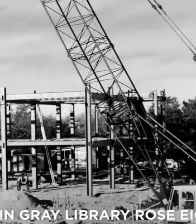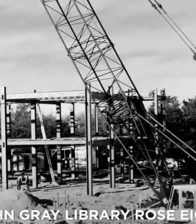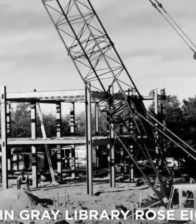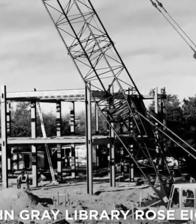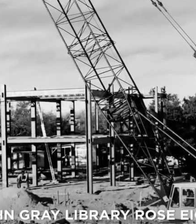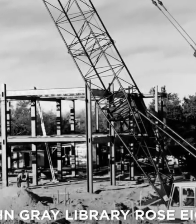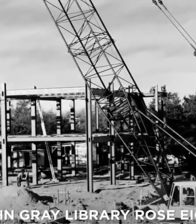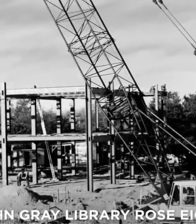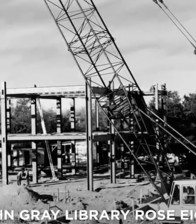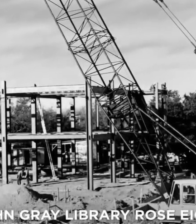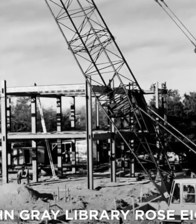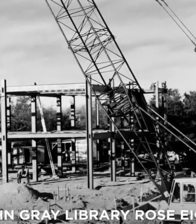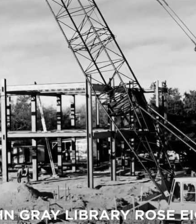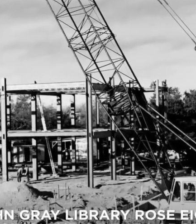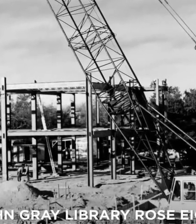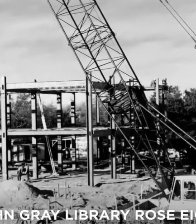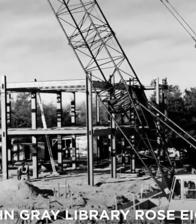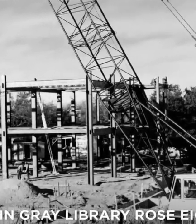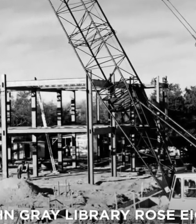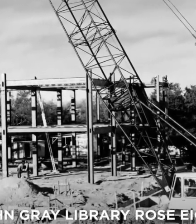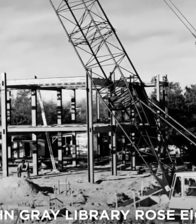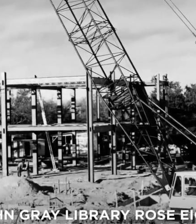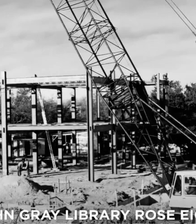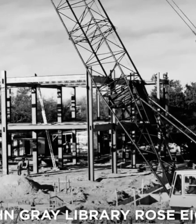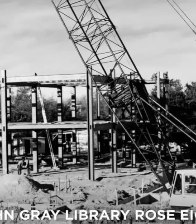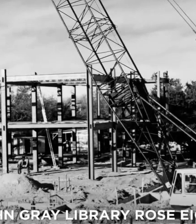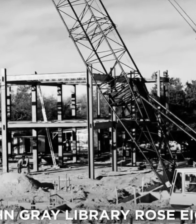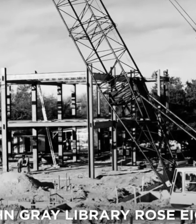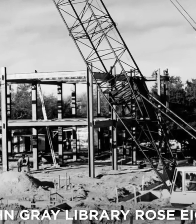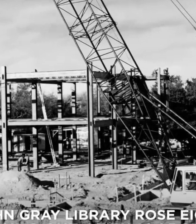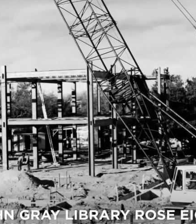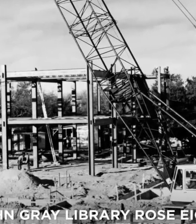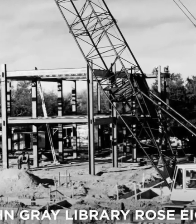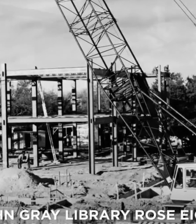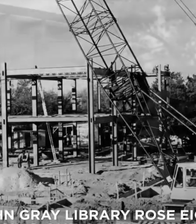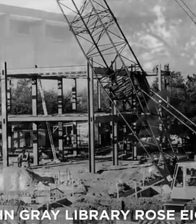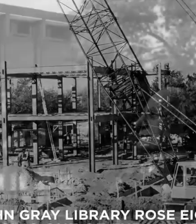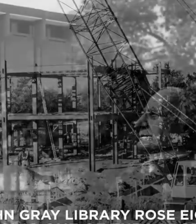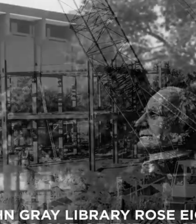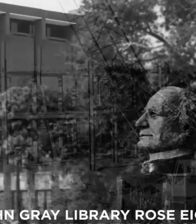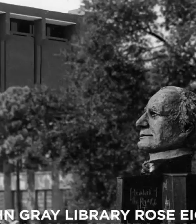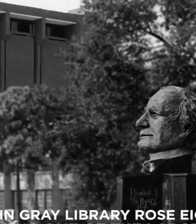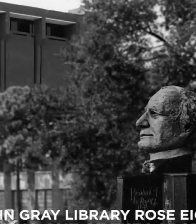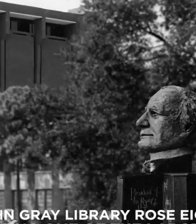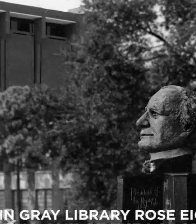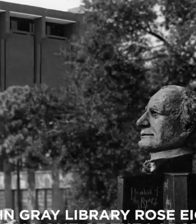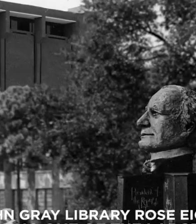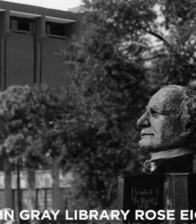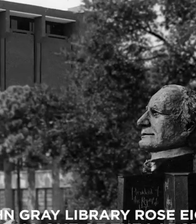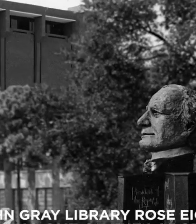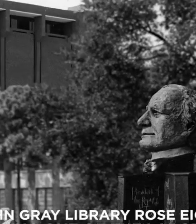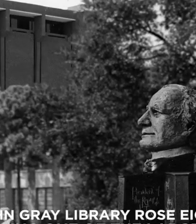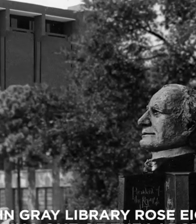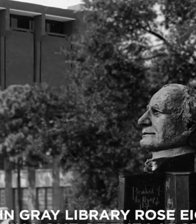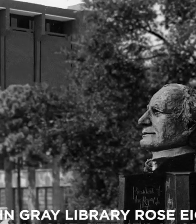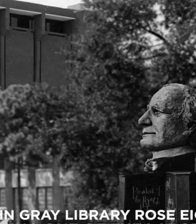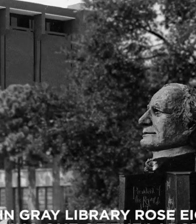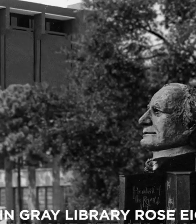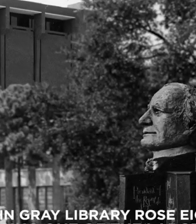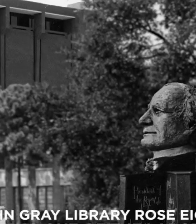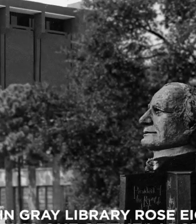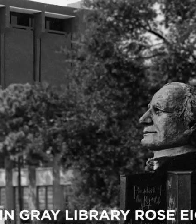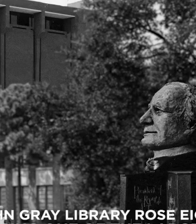In 1973, the iconic Mary and John Gray Library rose 8 stories